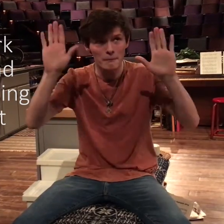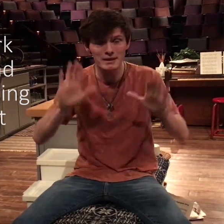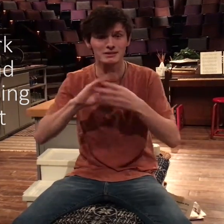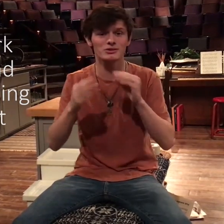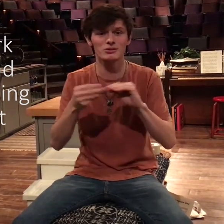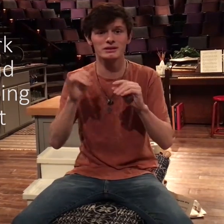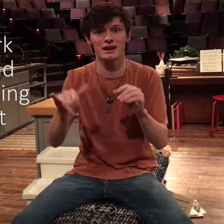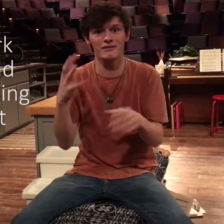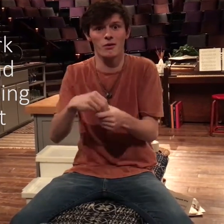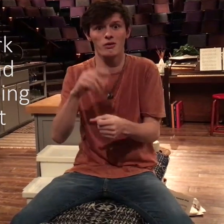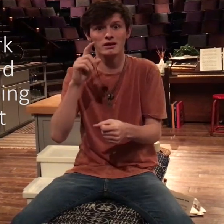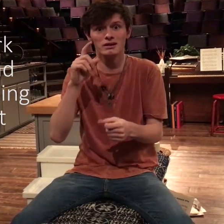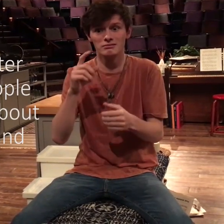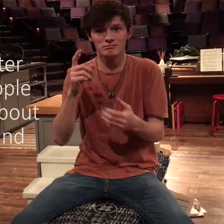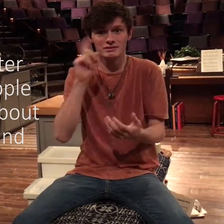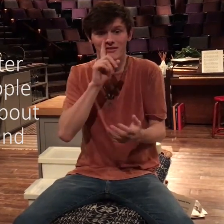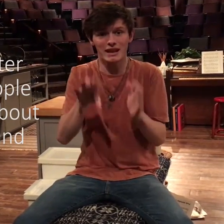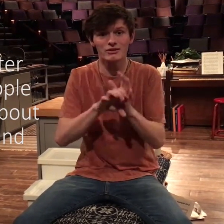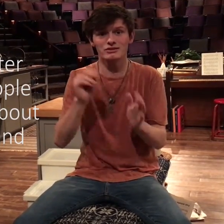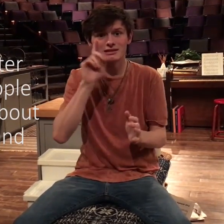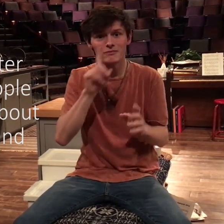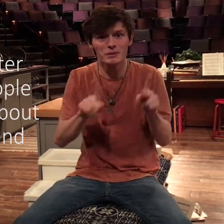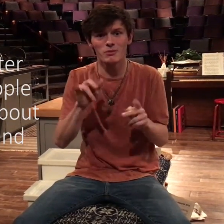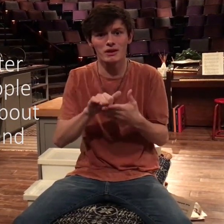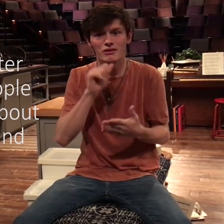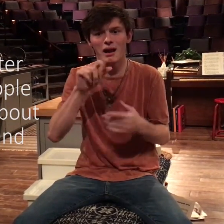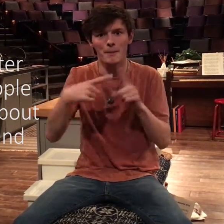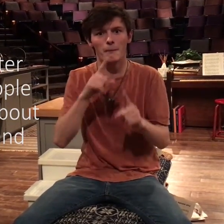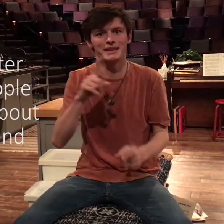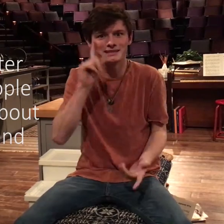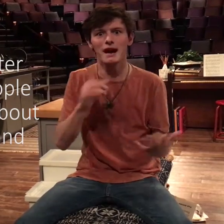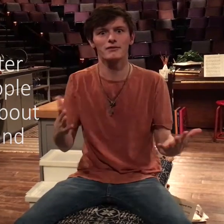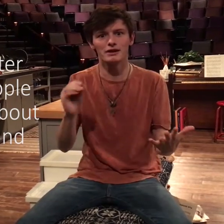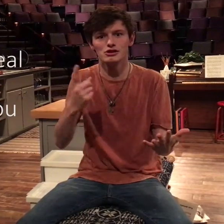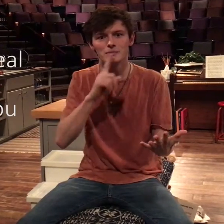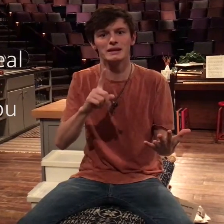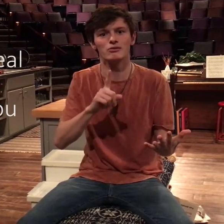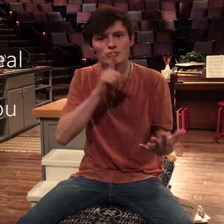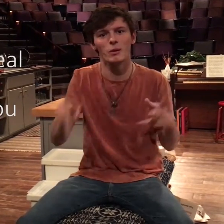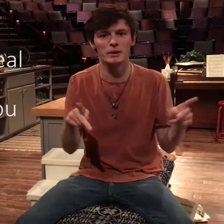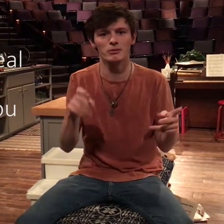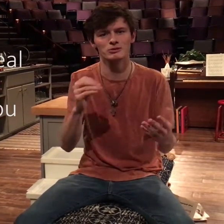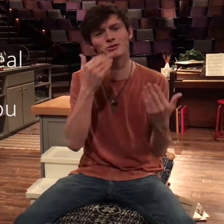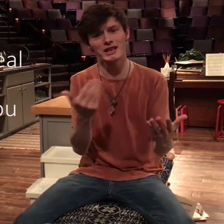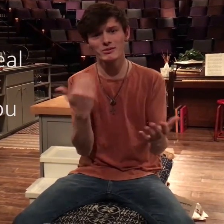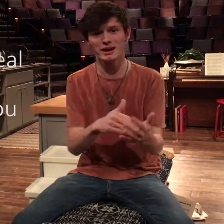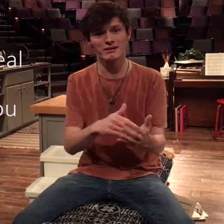amazing stories that involve deaf characters and deaf people that are not about being deaf and just being real people. So thank you again.